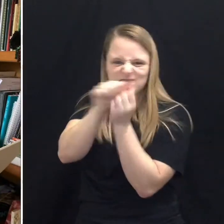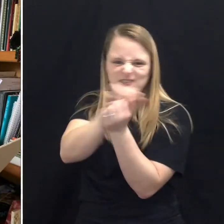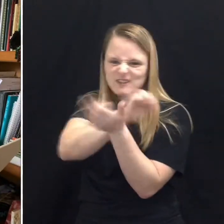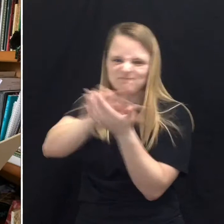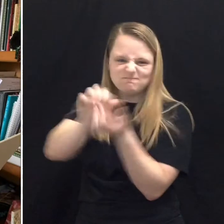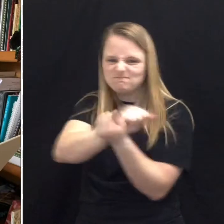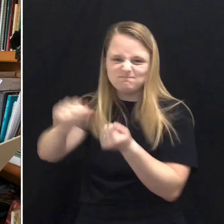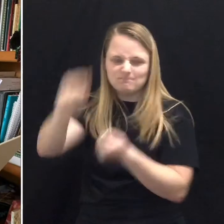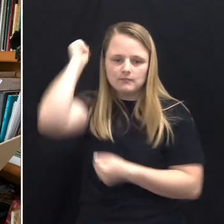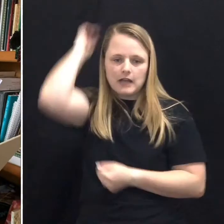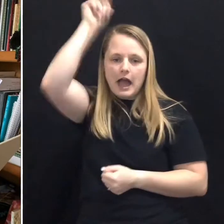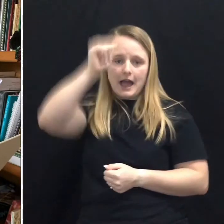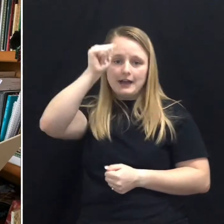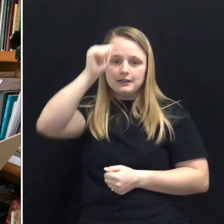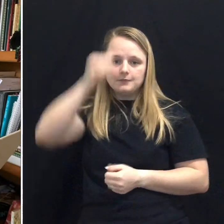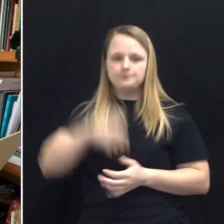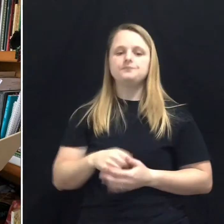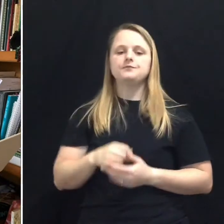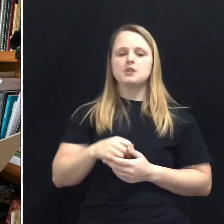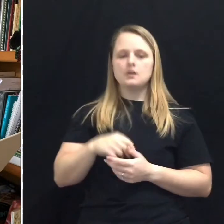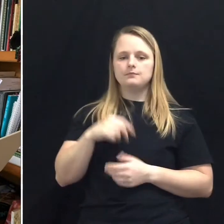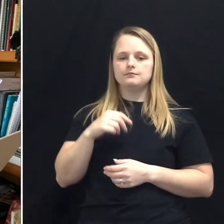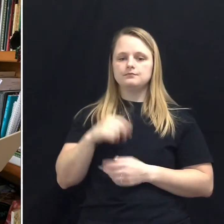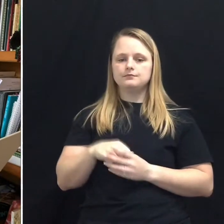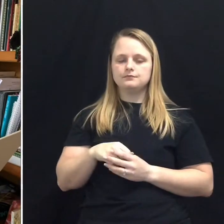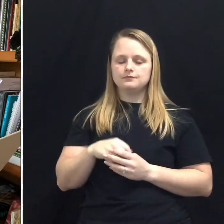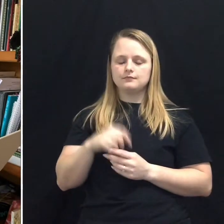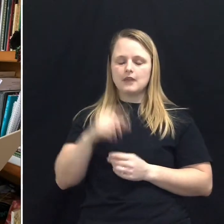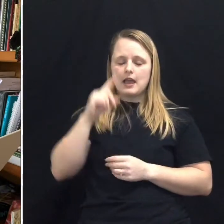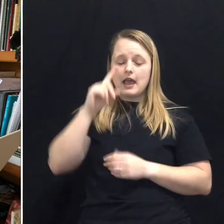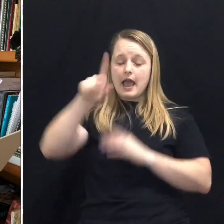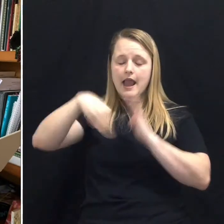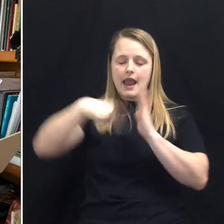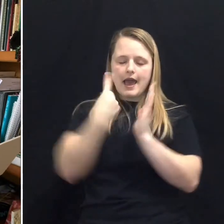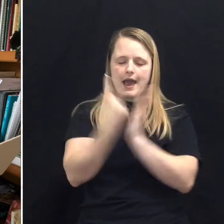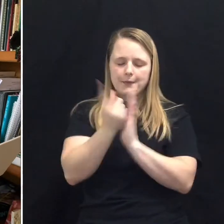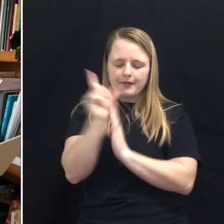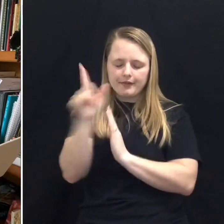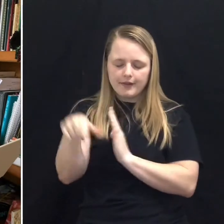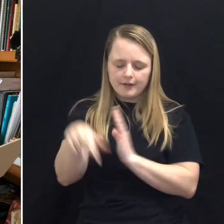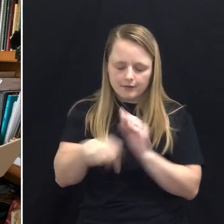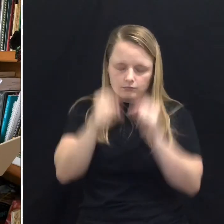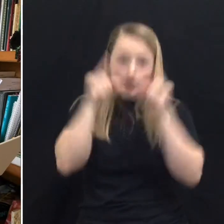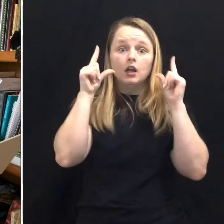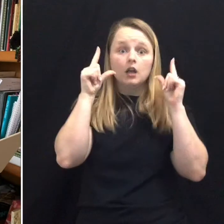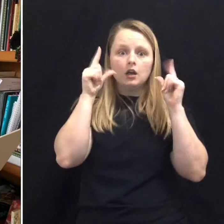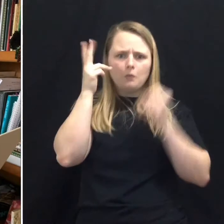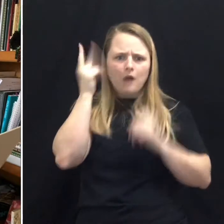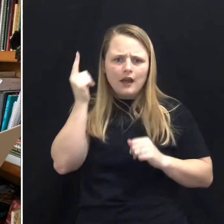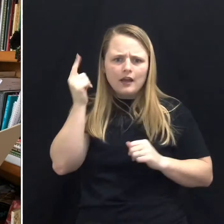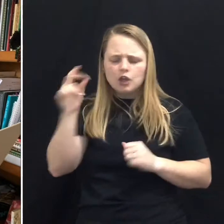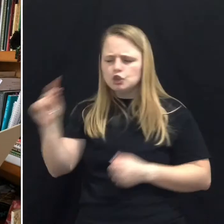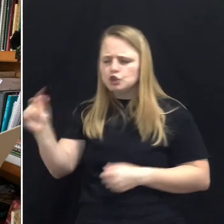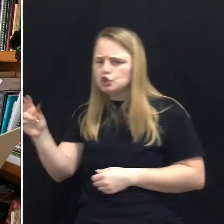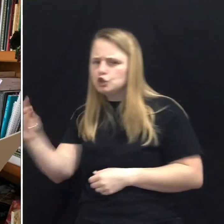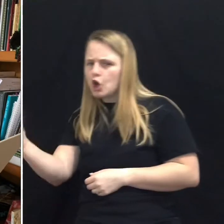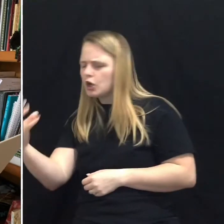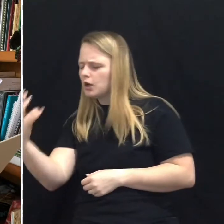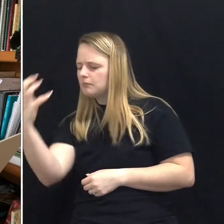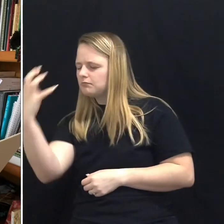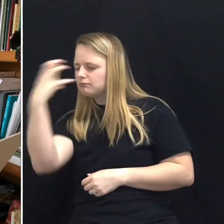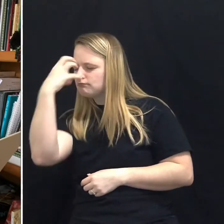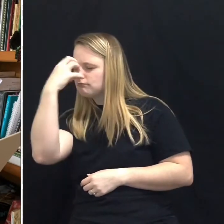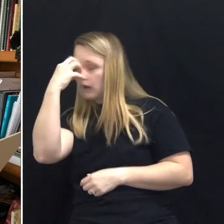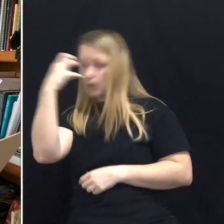An hour later, Alan quickly awoke when Fritz gave him a bite on the nose. The